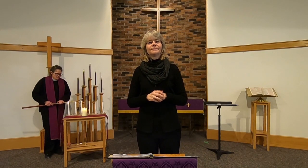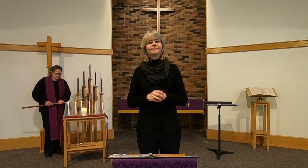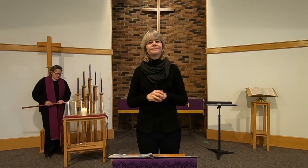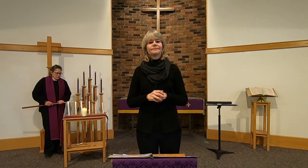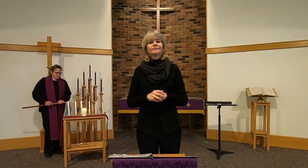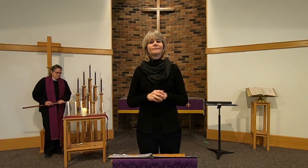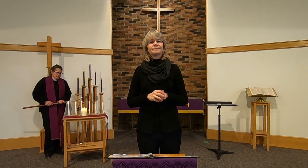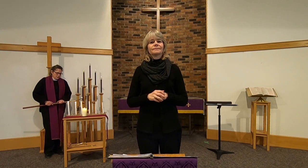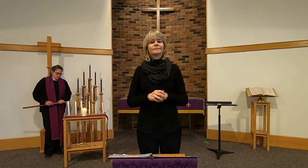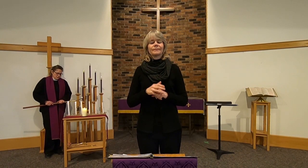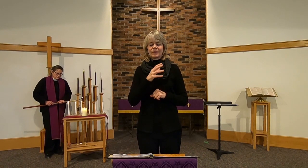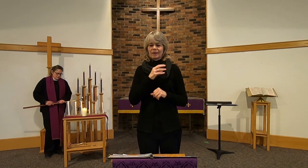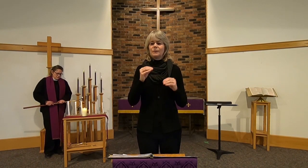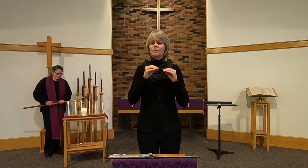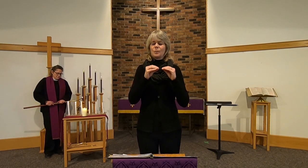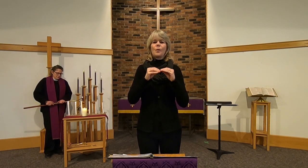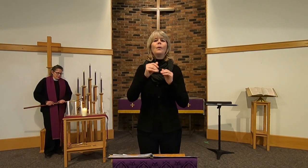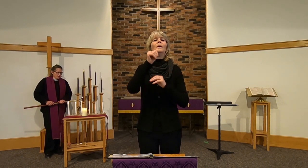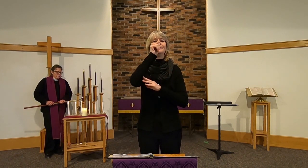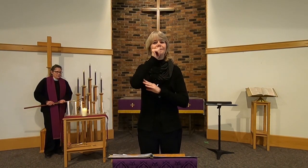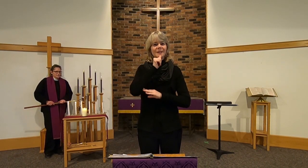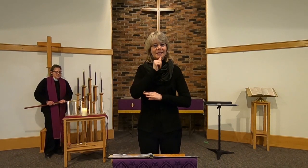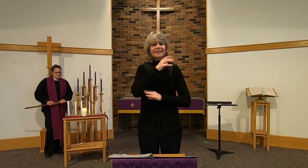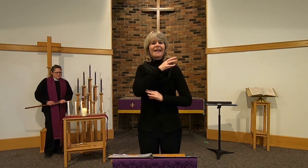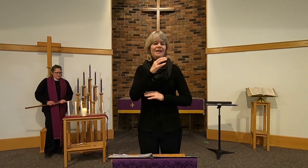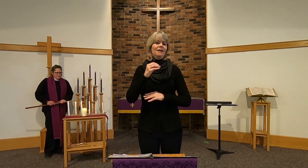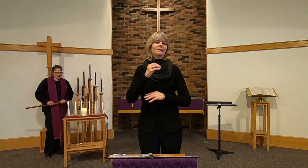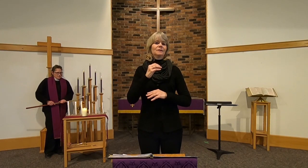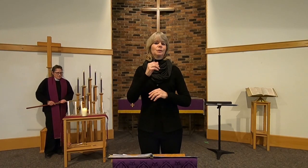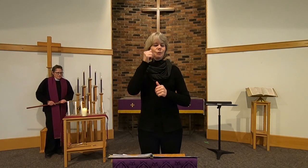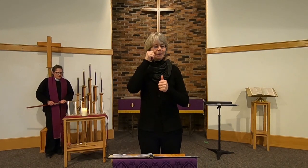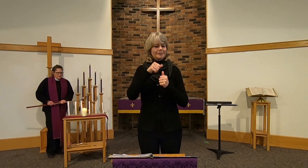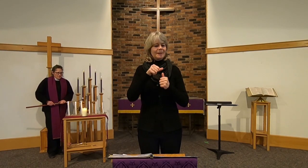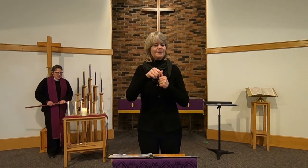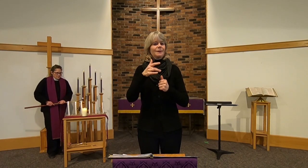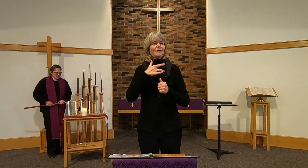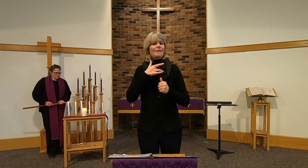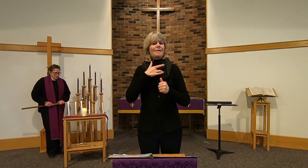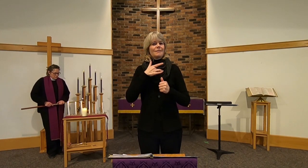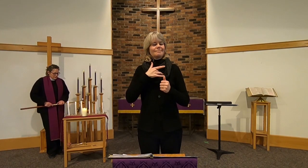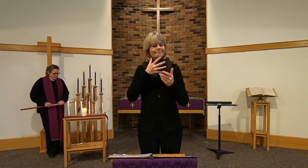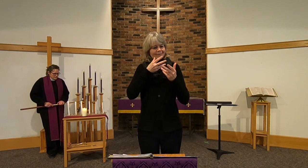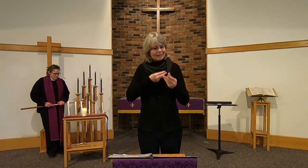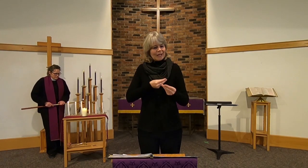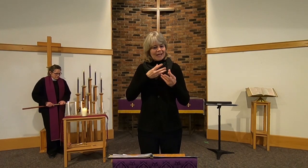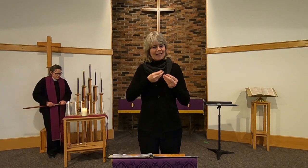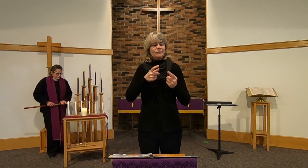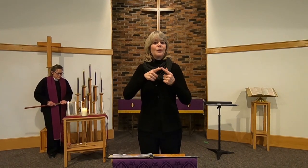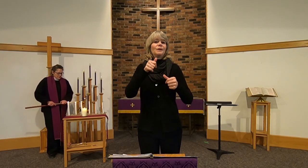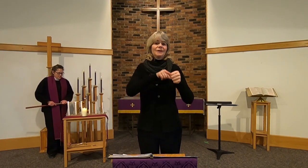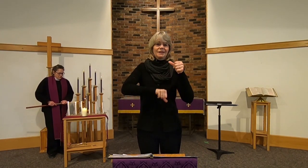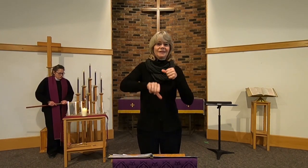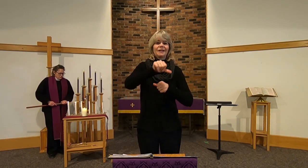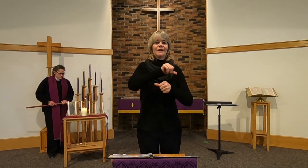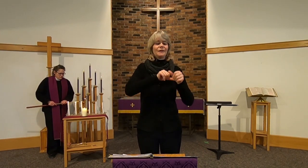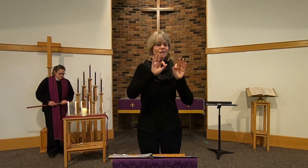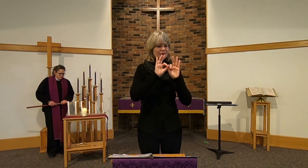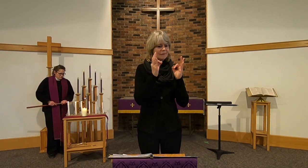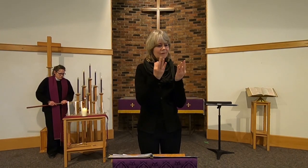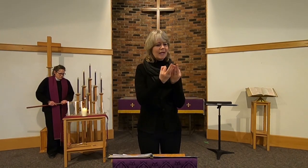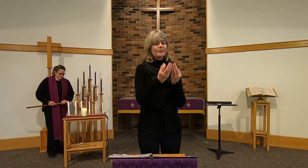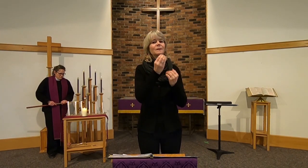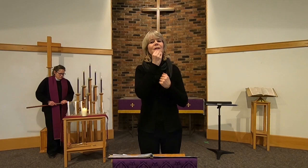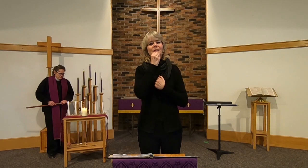We ask for extra patience and kindness in our families, in our